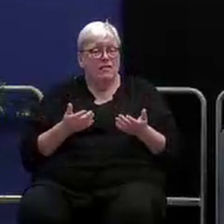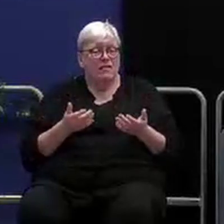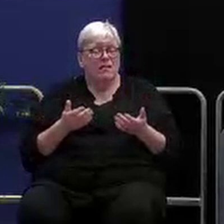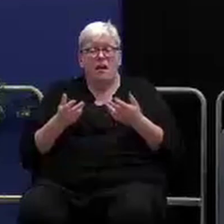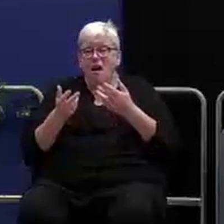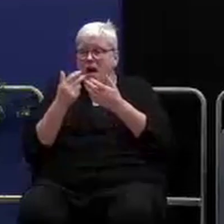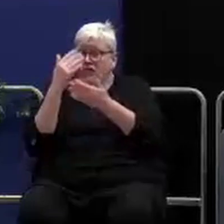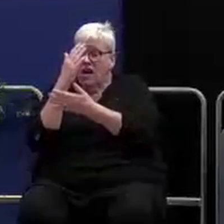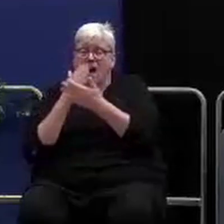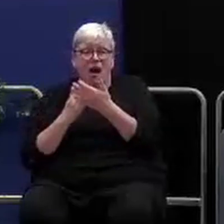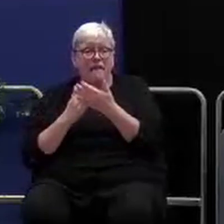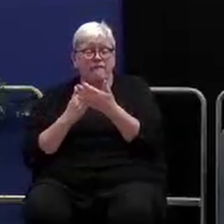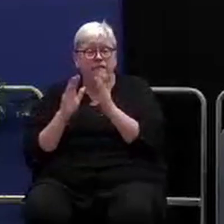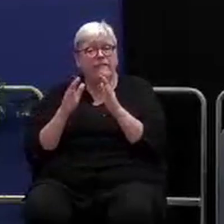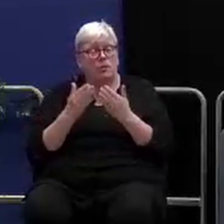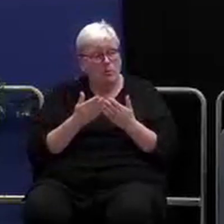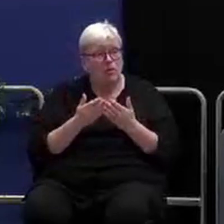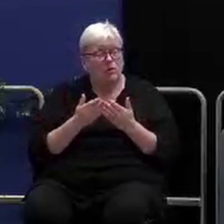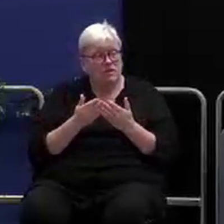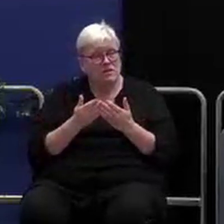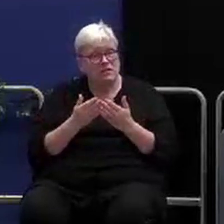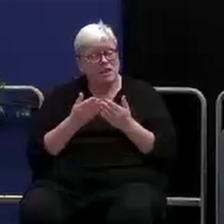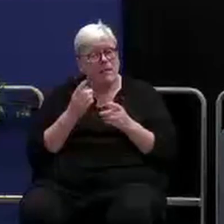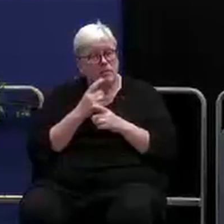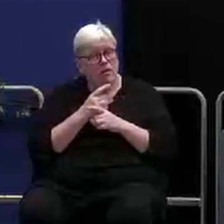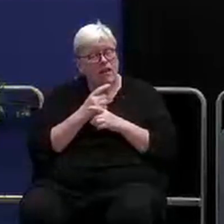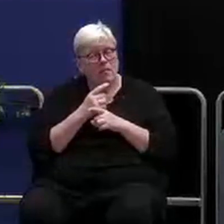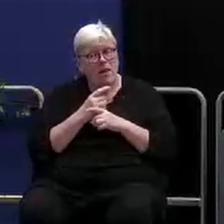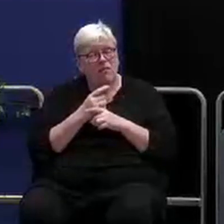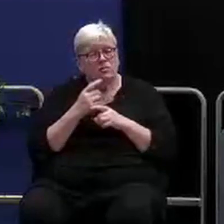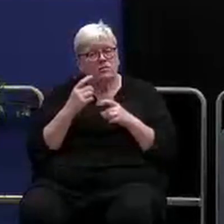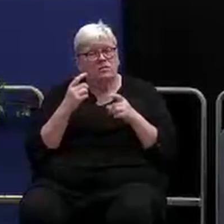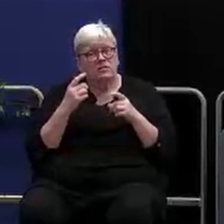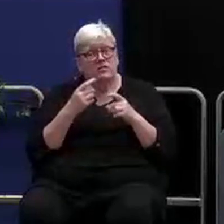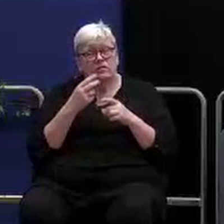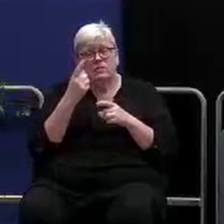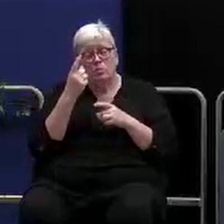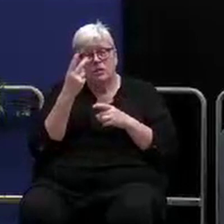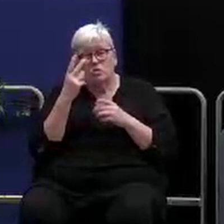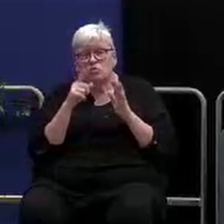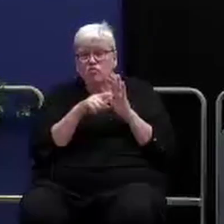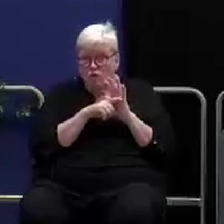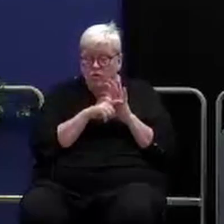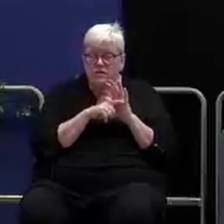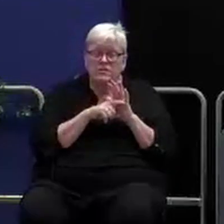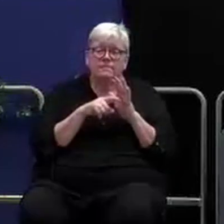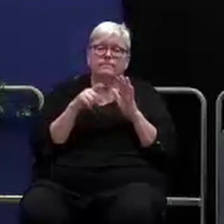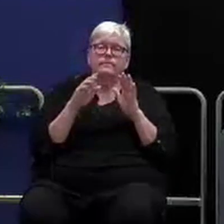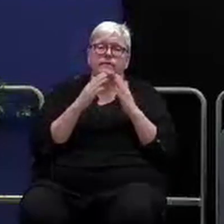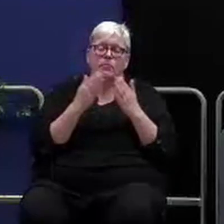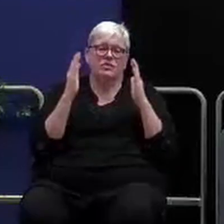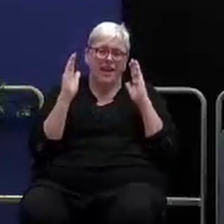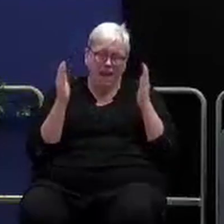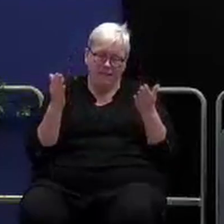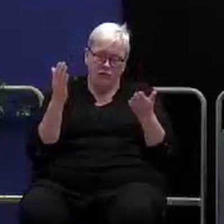other half of the books that I'm actually talking about is there were just a couple rules. So the books had to be